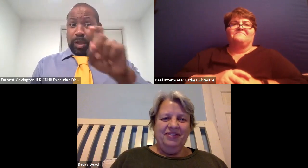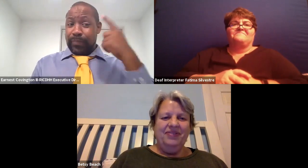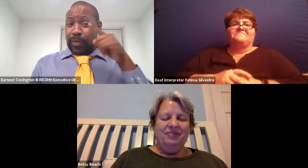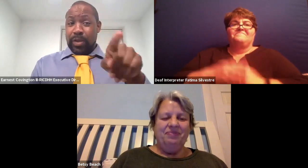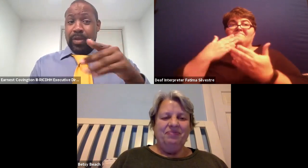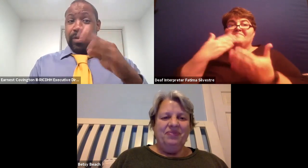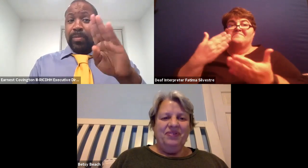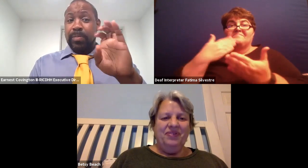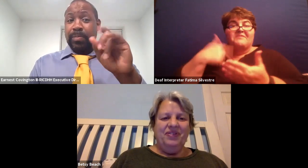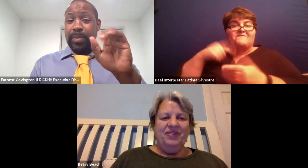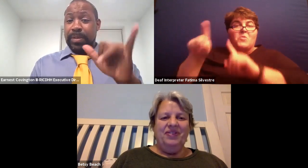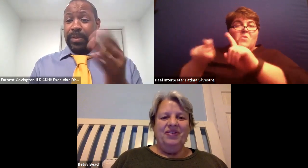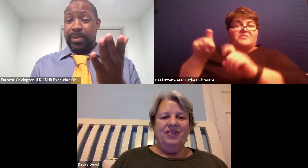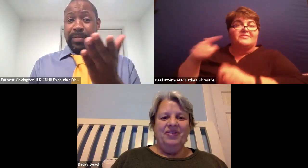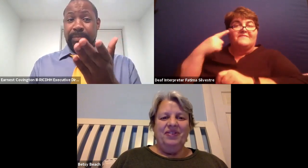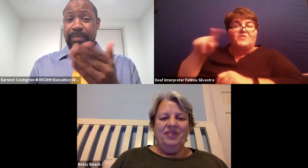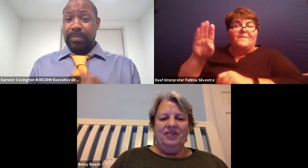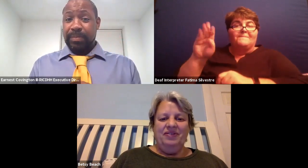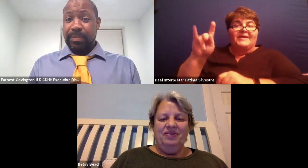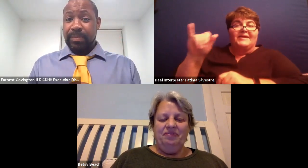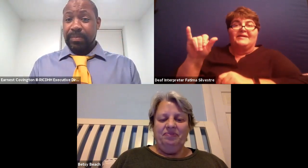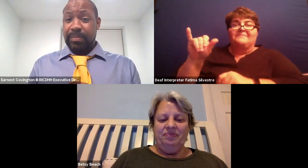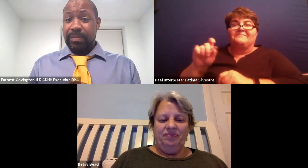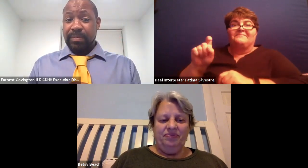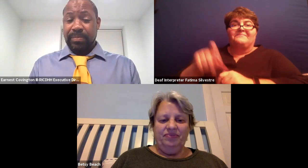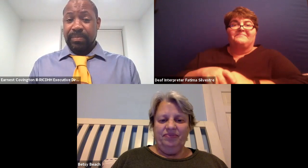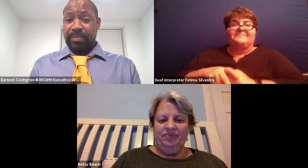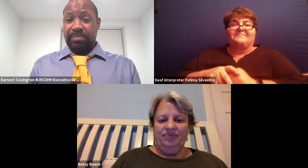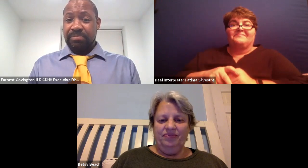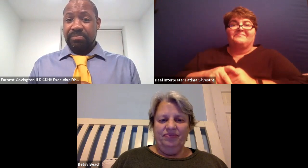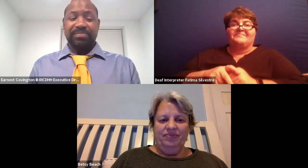Thanks so much, Betsy. Does anyone have any questions for Betsy?